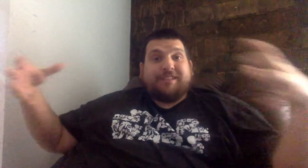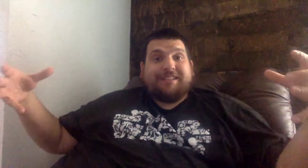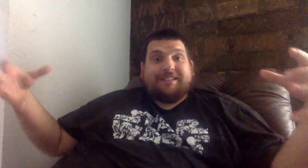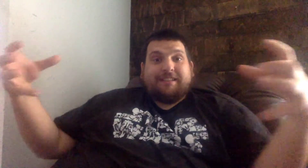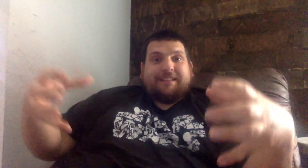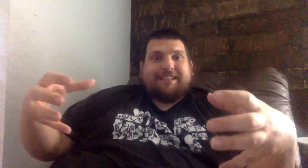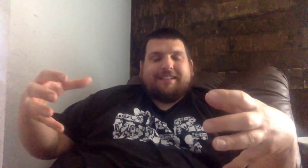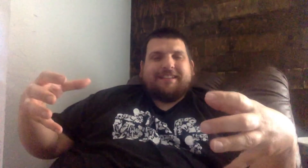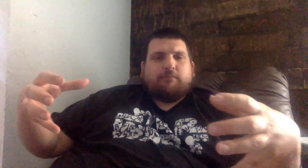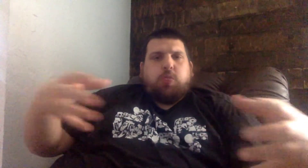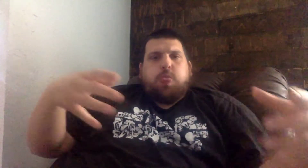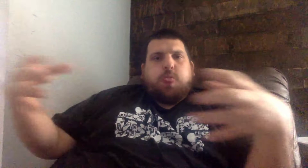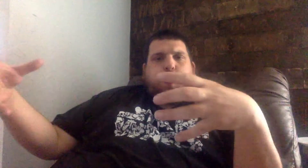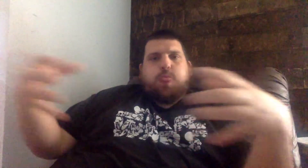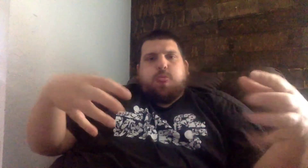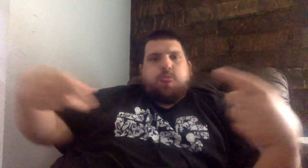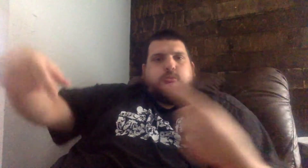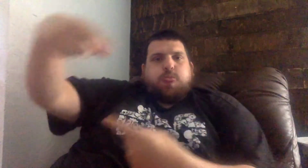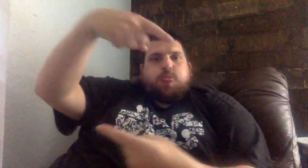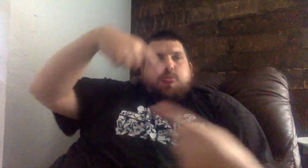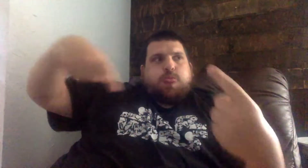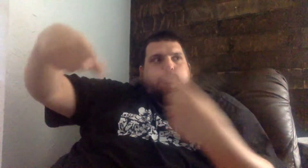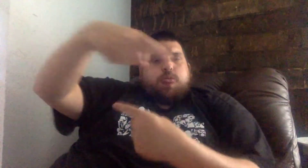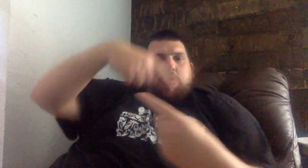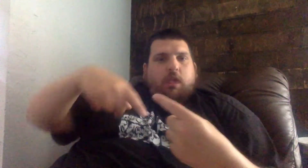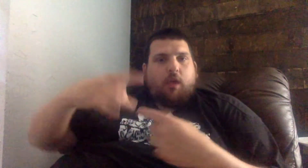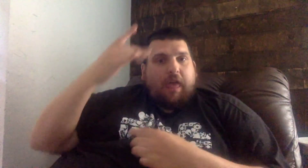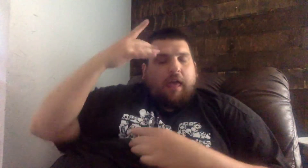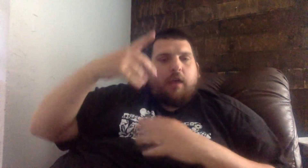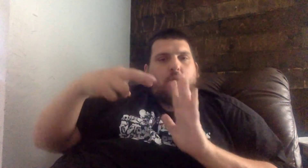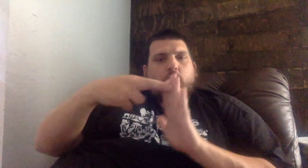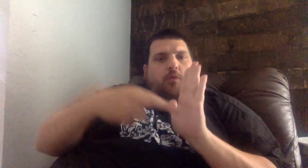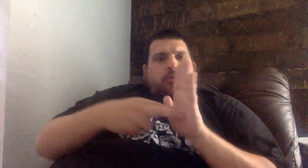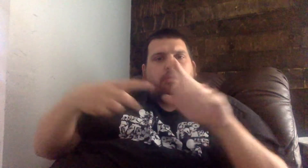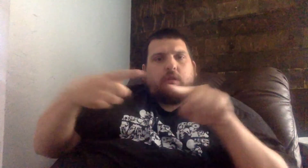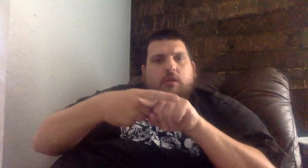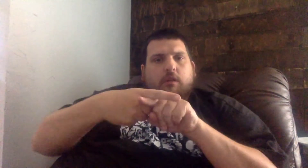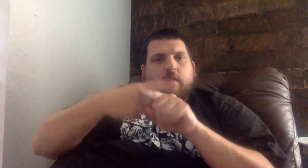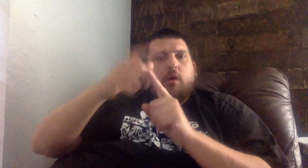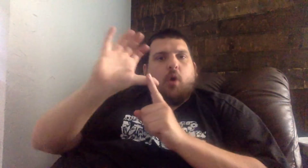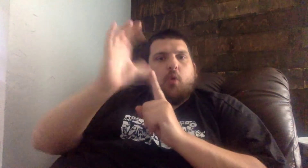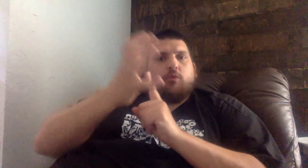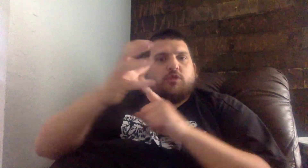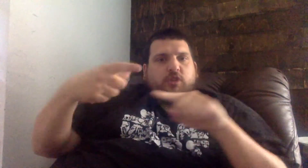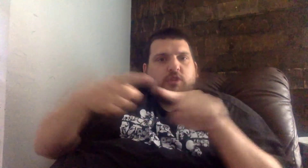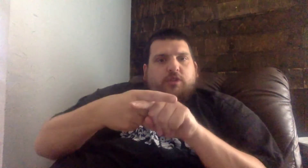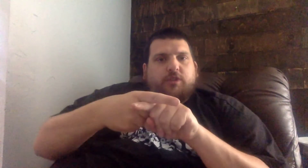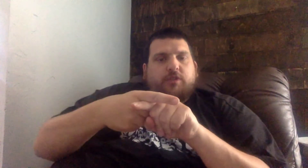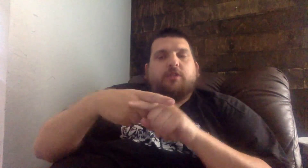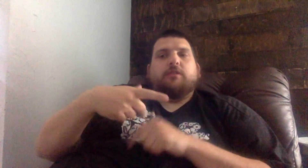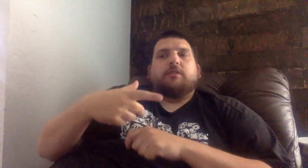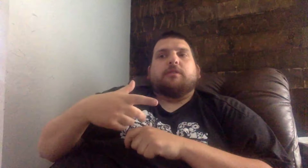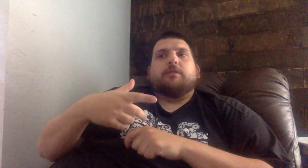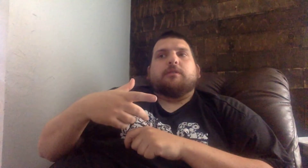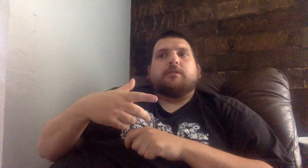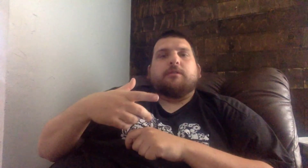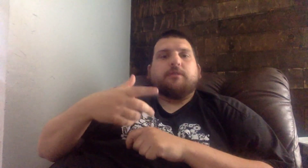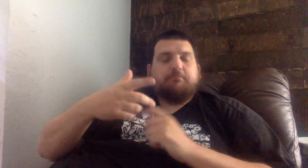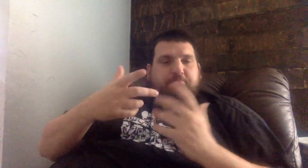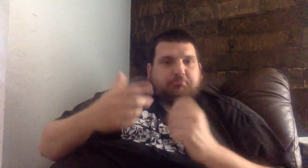Sometimes when deaf and hearing people get together, there can be conflict because the rules conflict, their